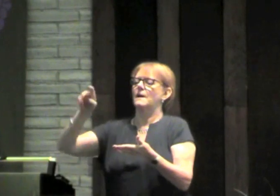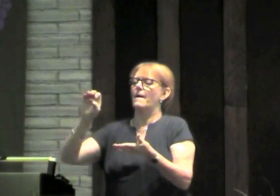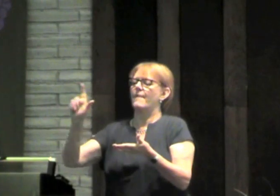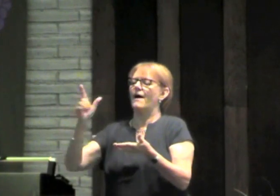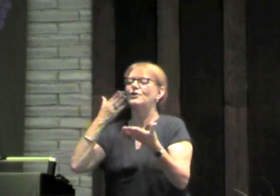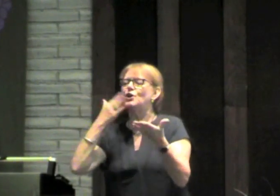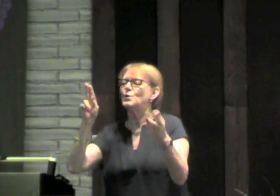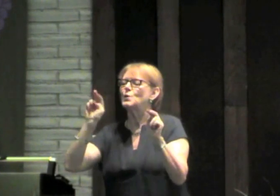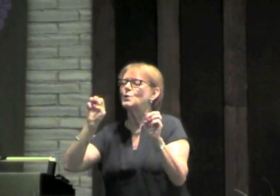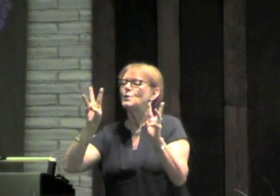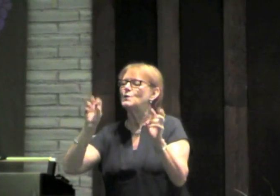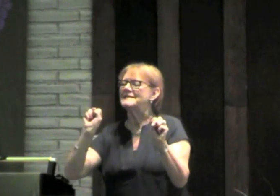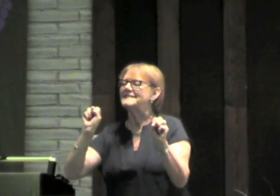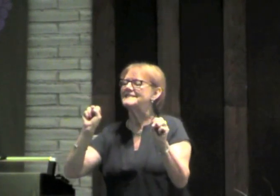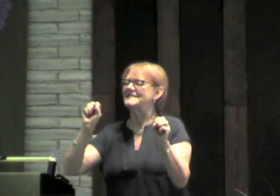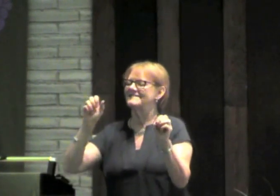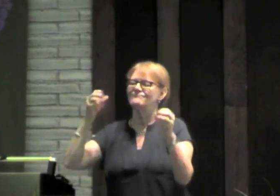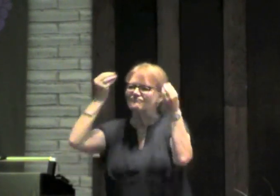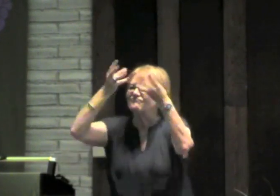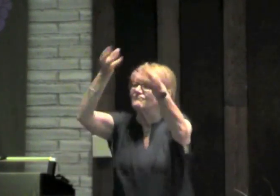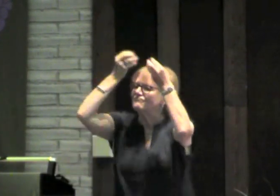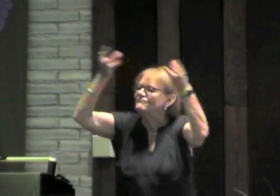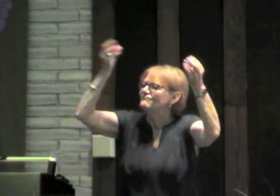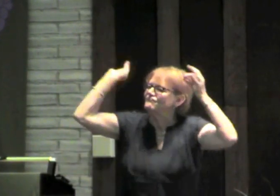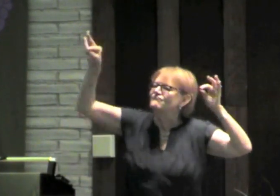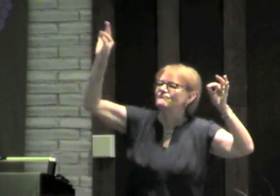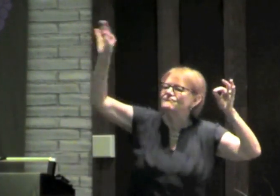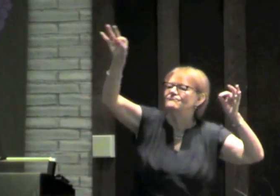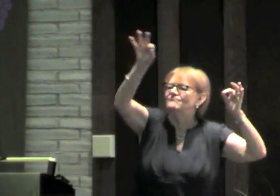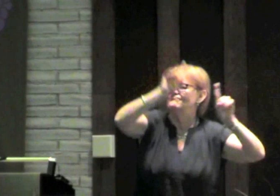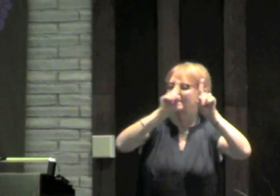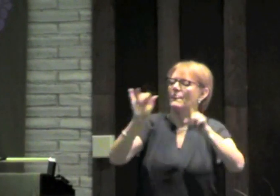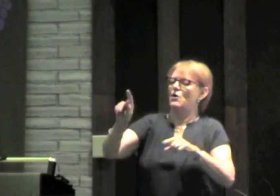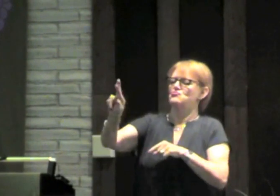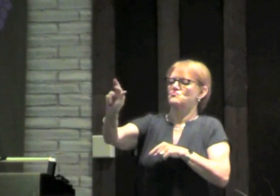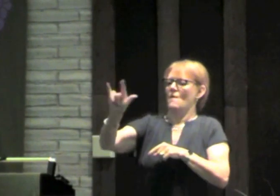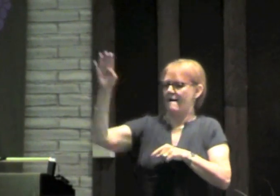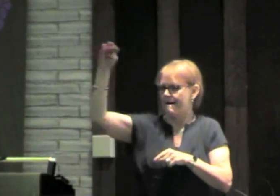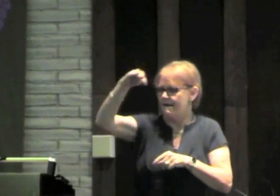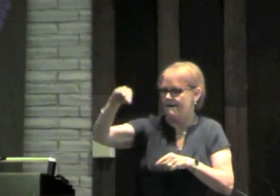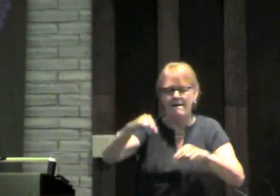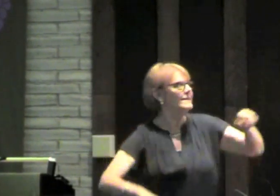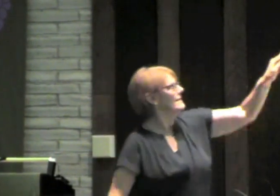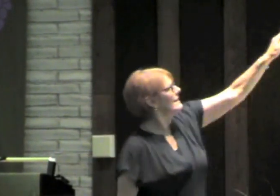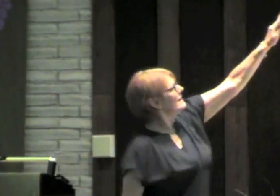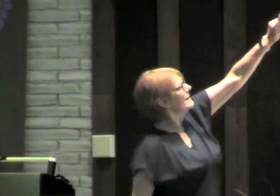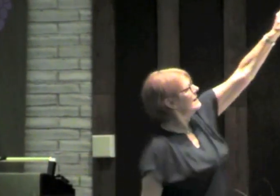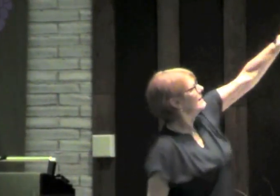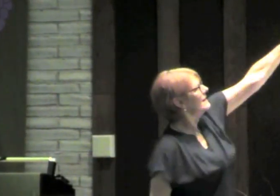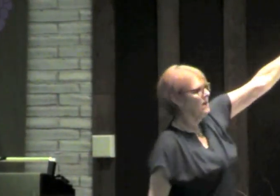taught. This is where he spread the gospel. He told the good news. And this is